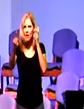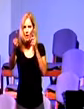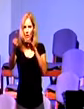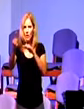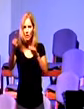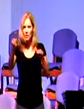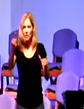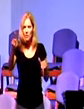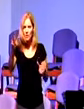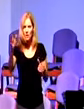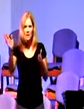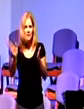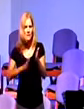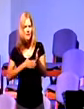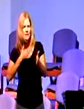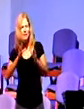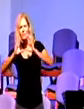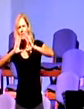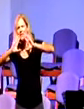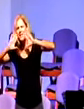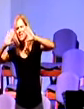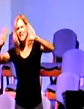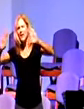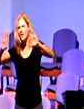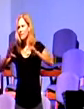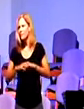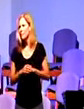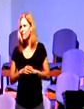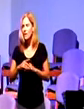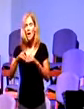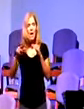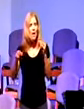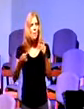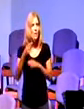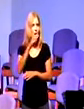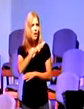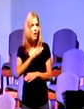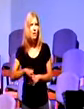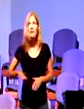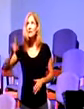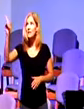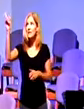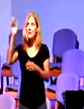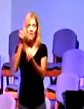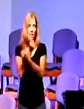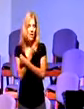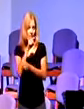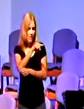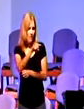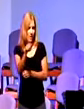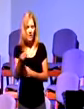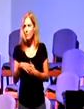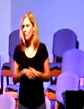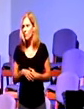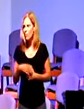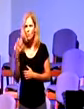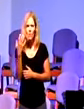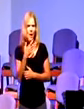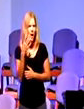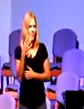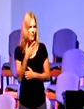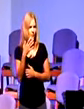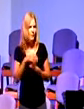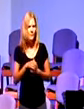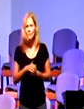children singing at the top of their lungs about Christ and his love for them. How amazing is